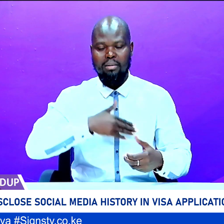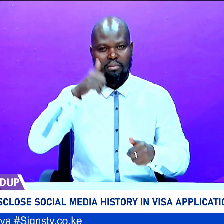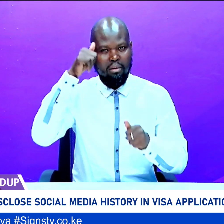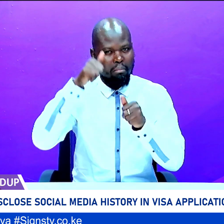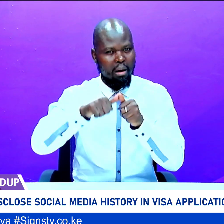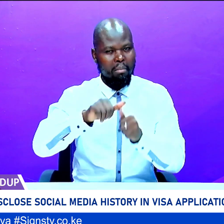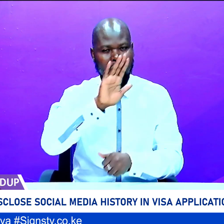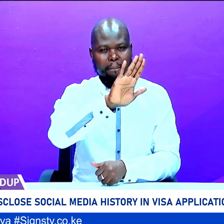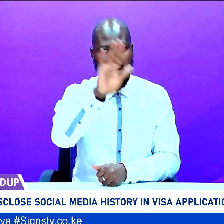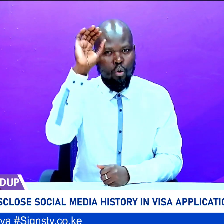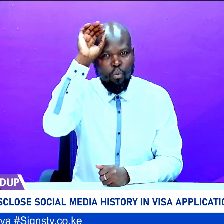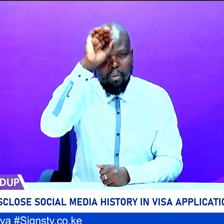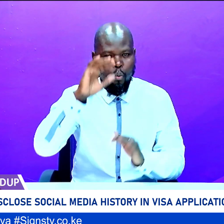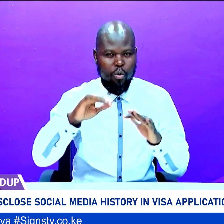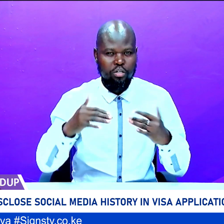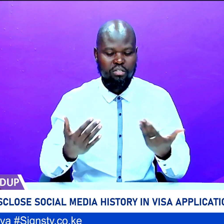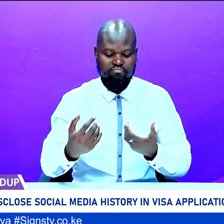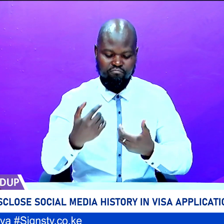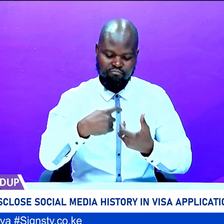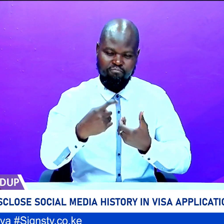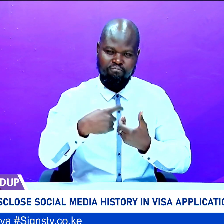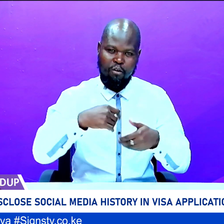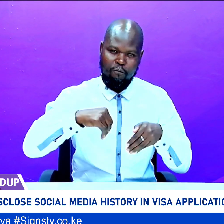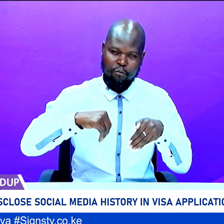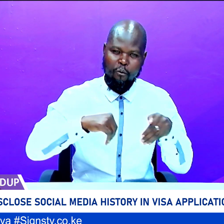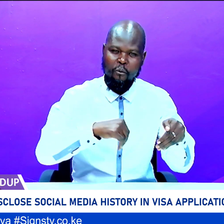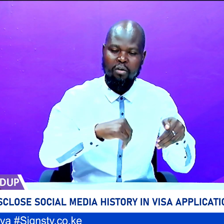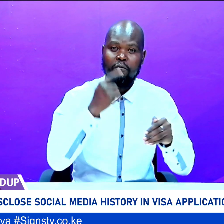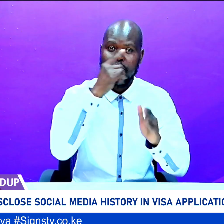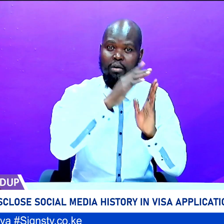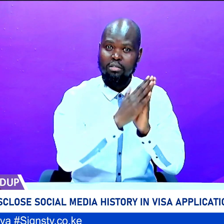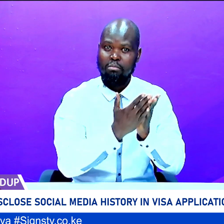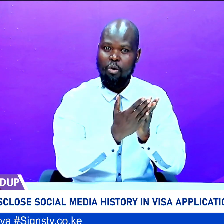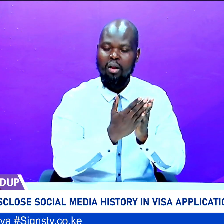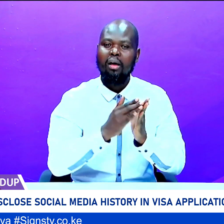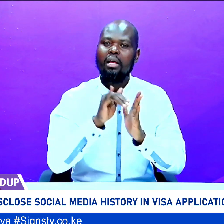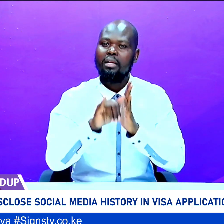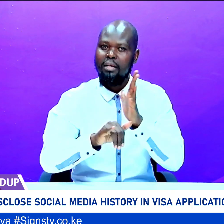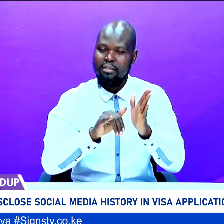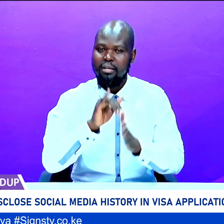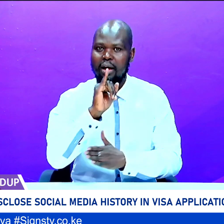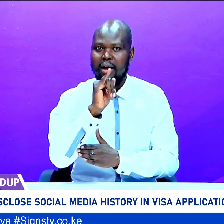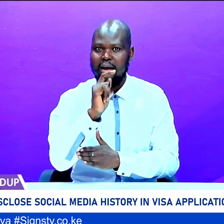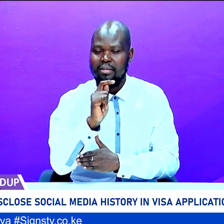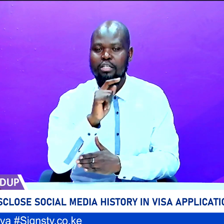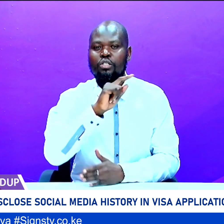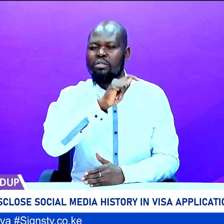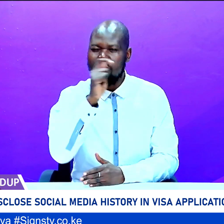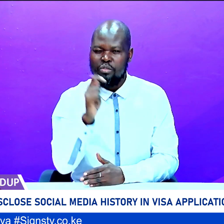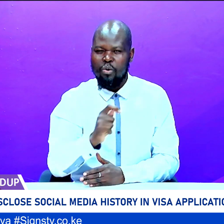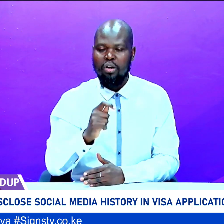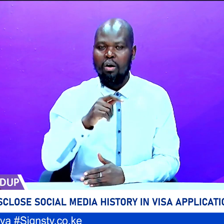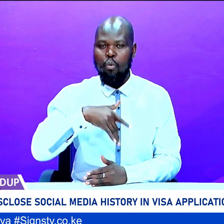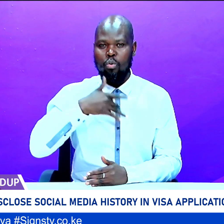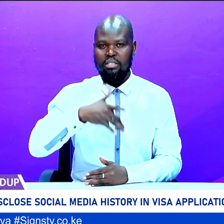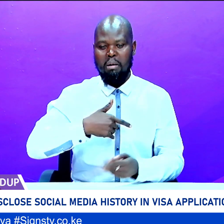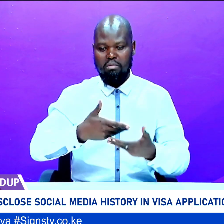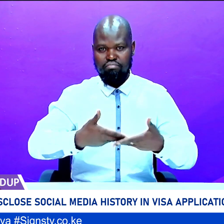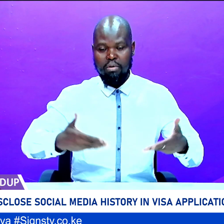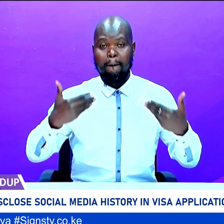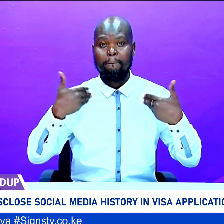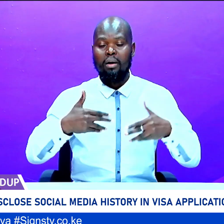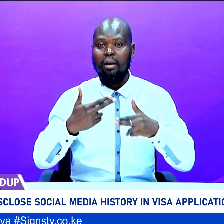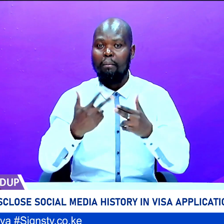watching Roundup News with me, Elvis. And please don't forget to follow us on all our social